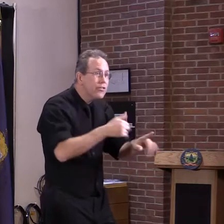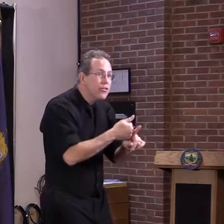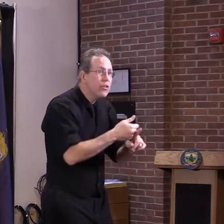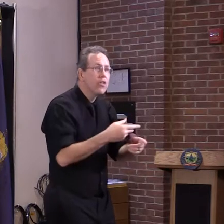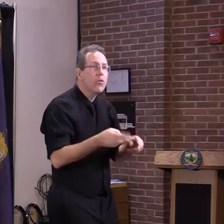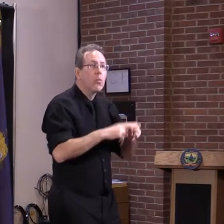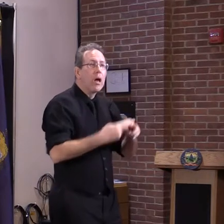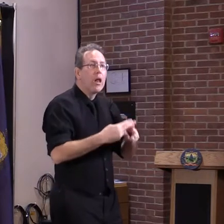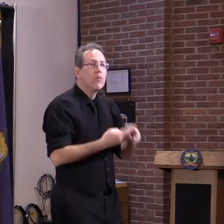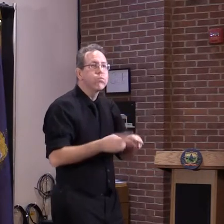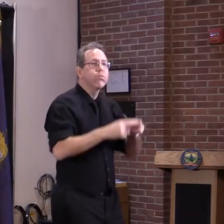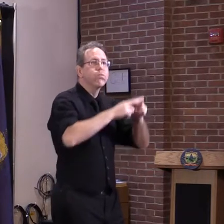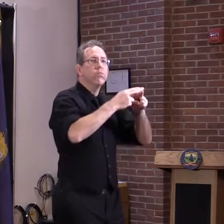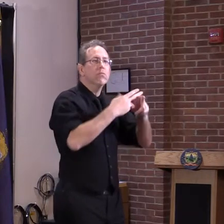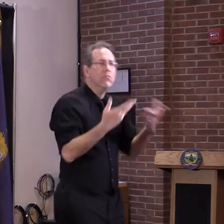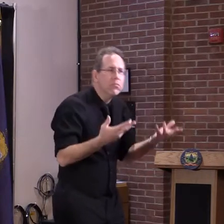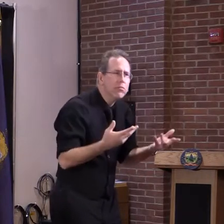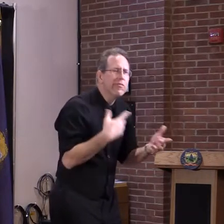A host of